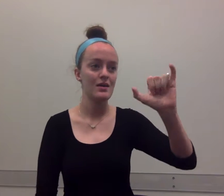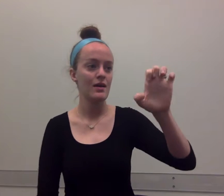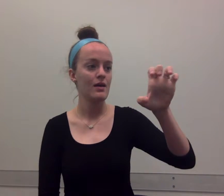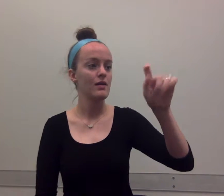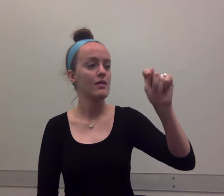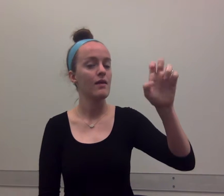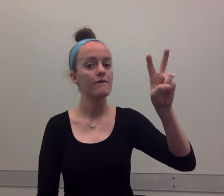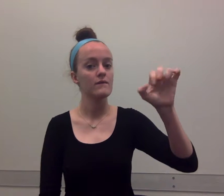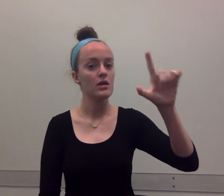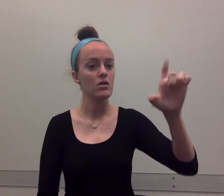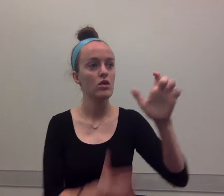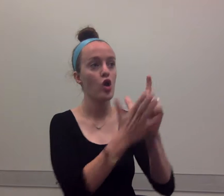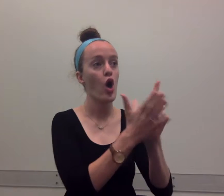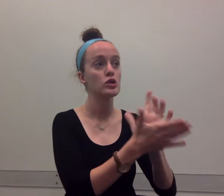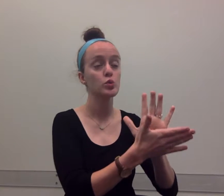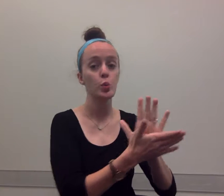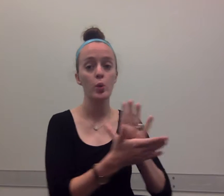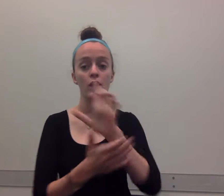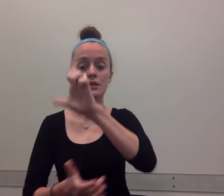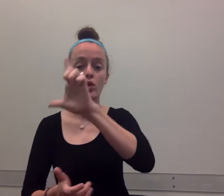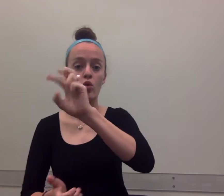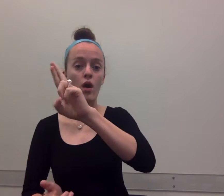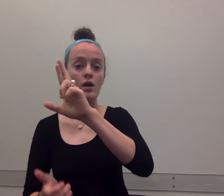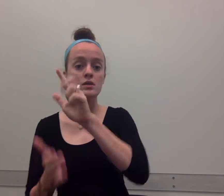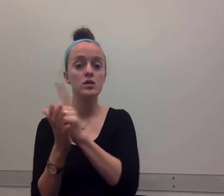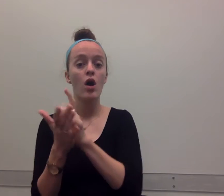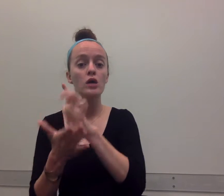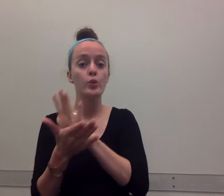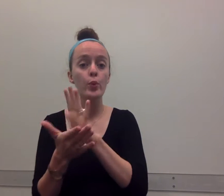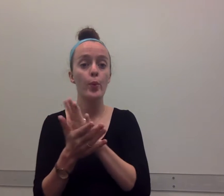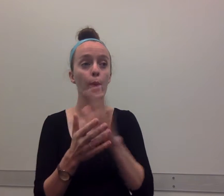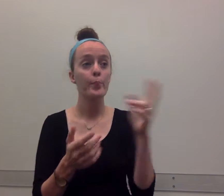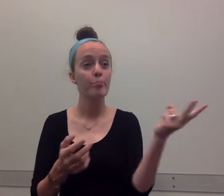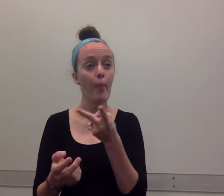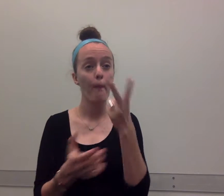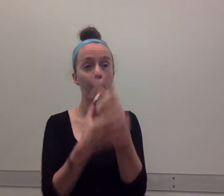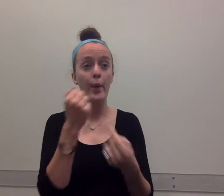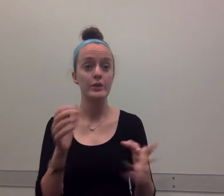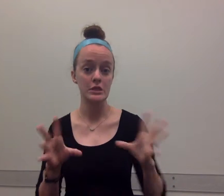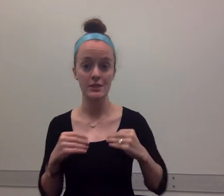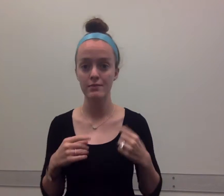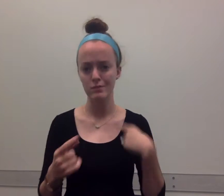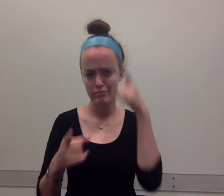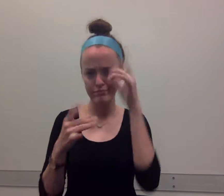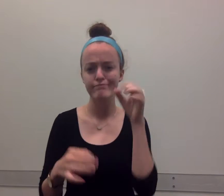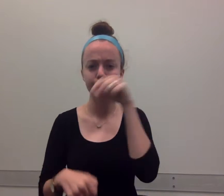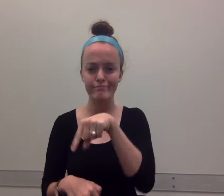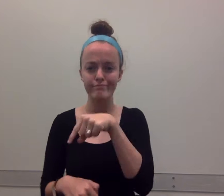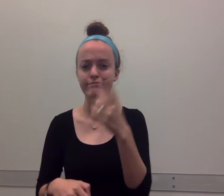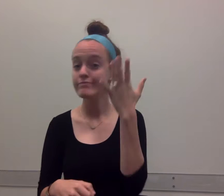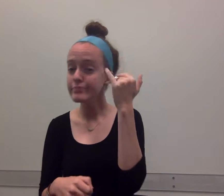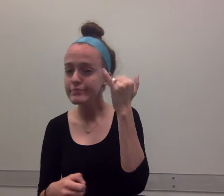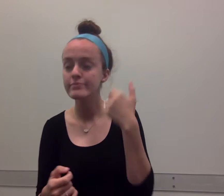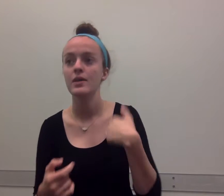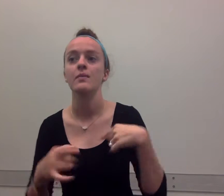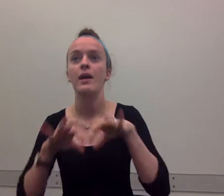School, and I chose to go to UALR for a number of reasons. One, my family lives here in Little Rock, which is a